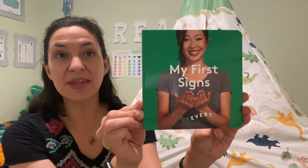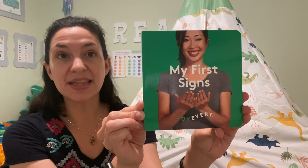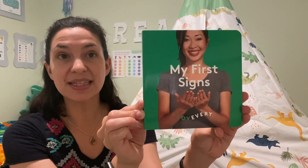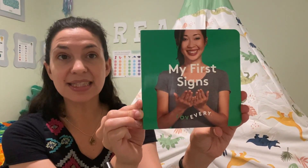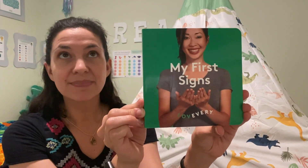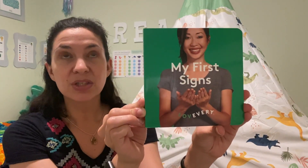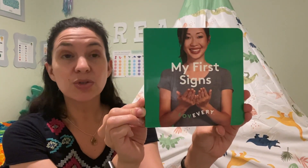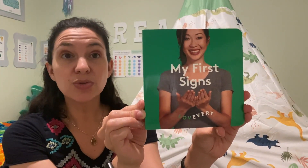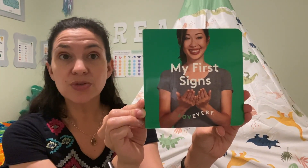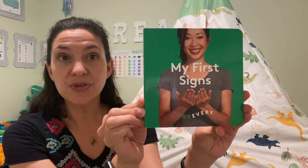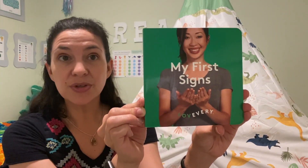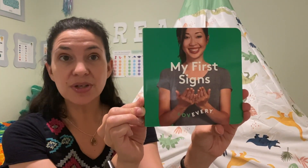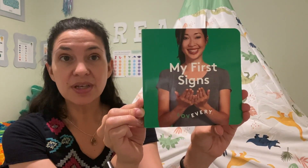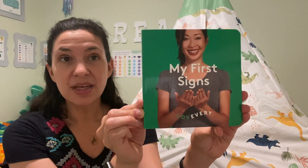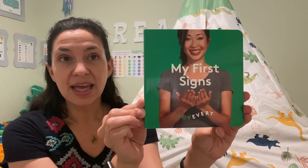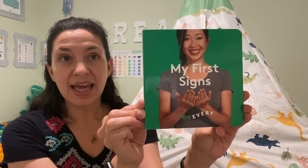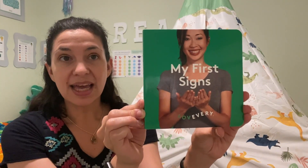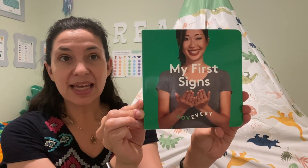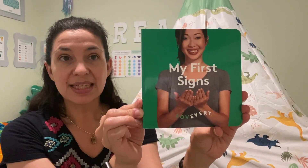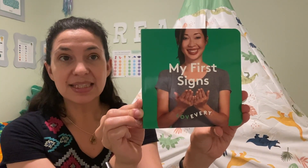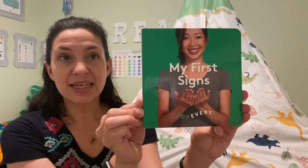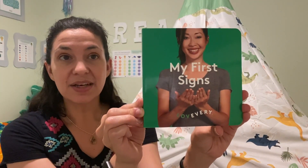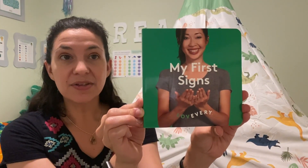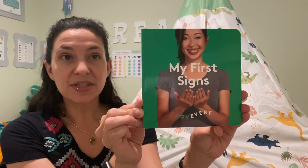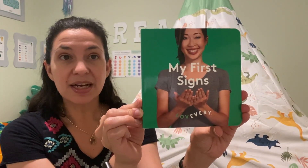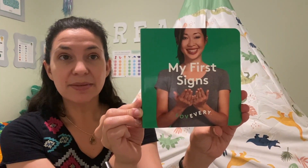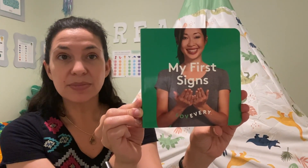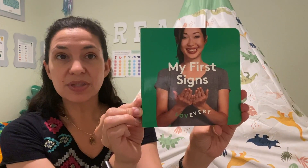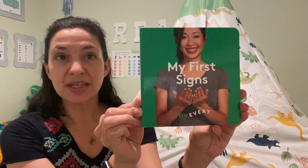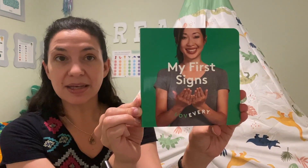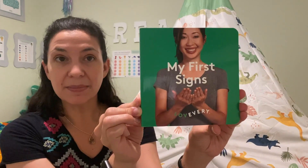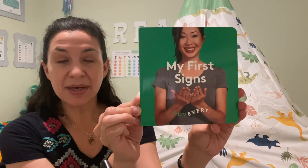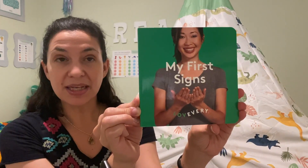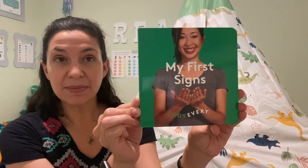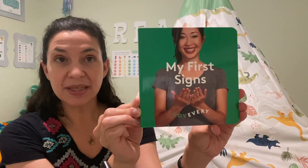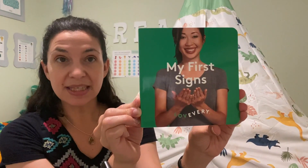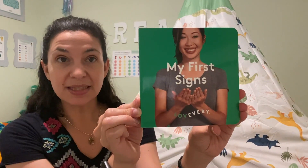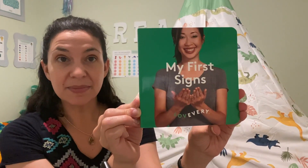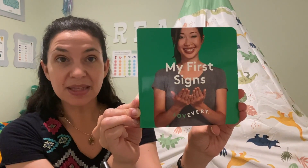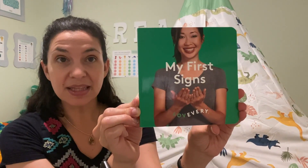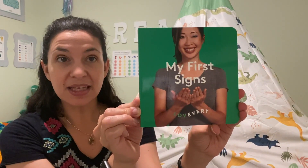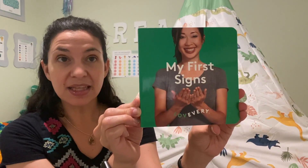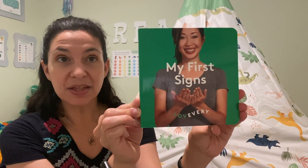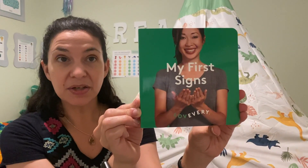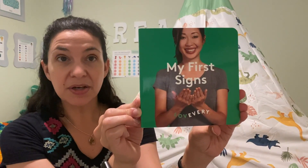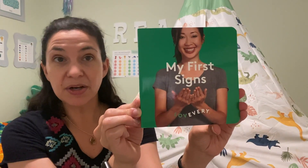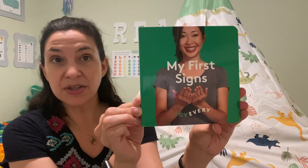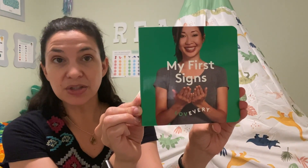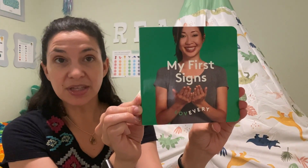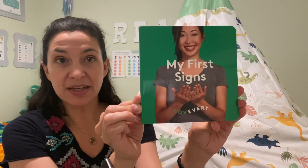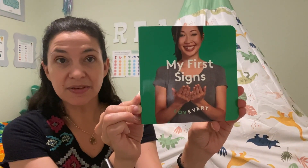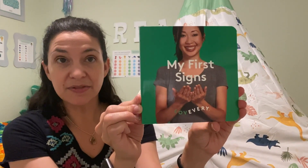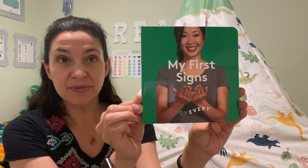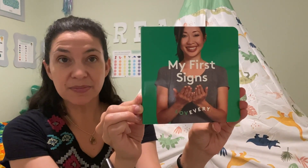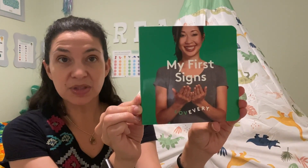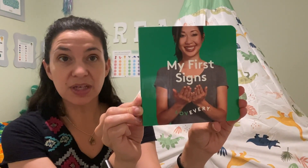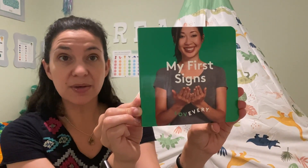that's useful. And other times it might be something that they are just kind of done